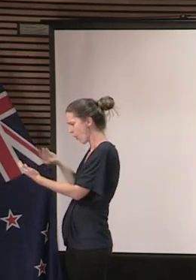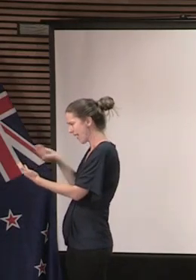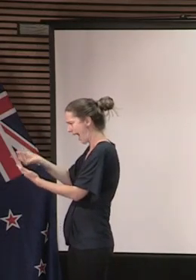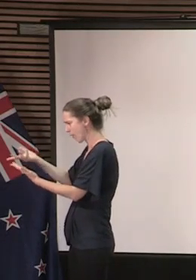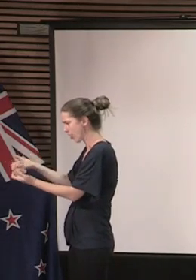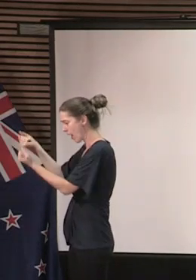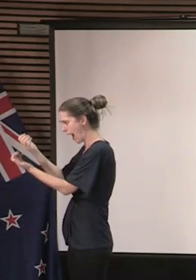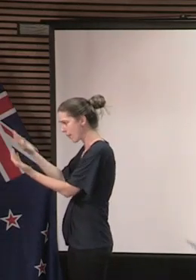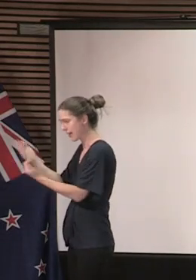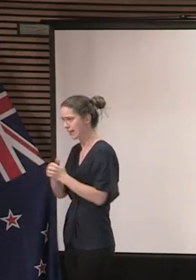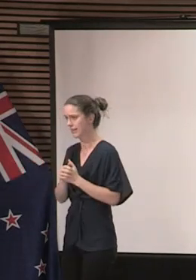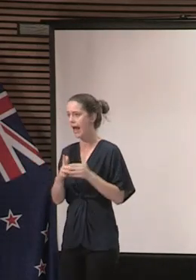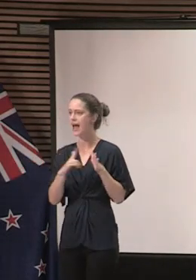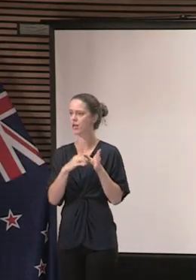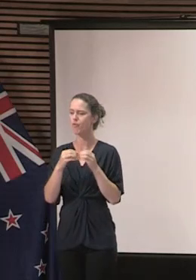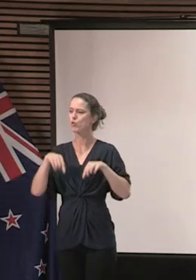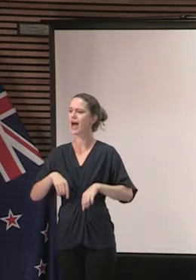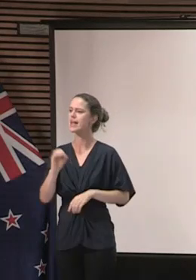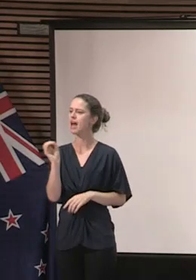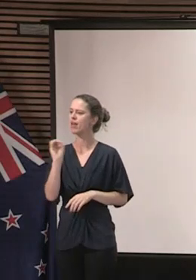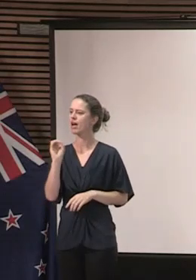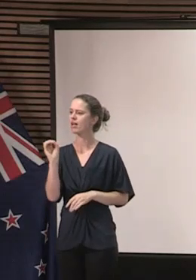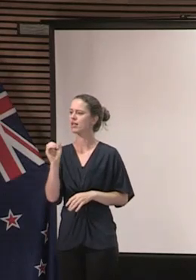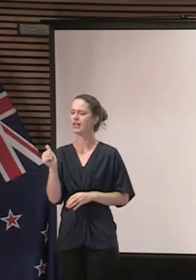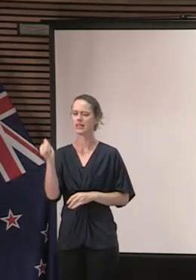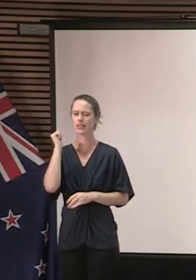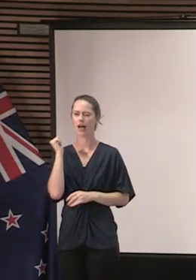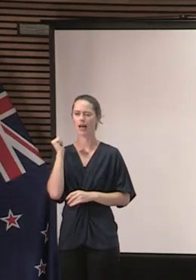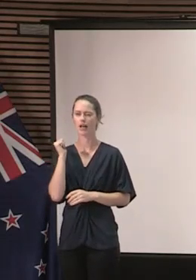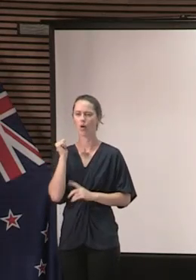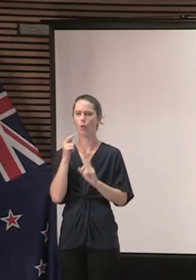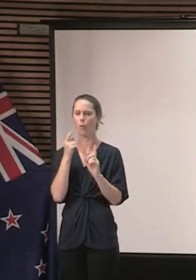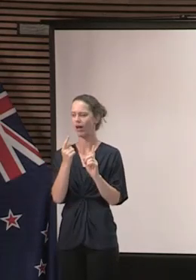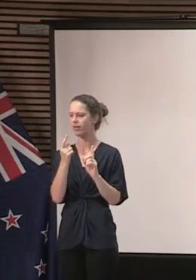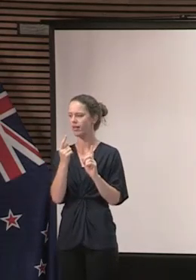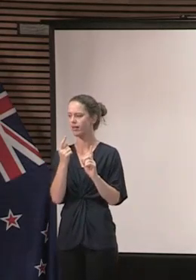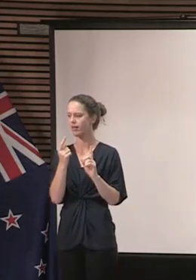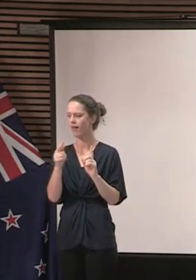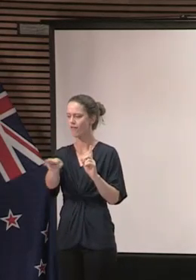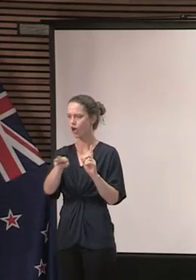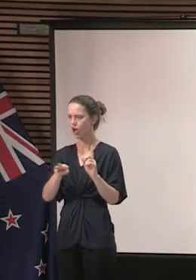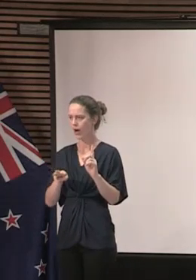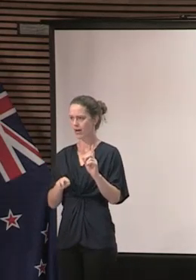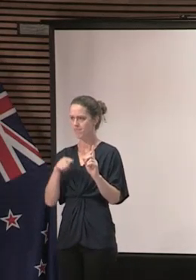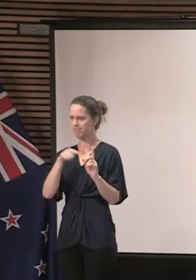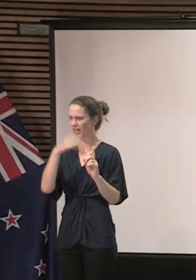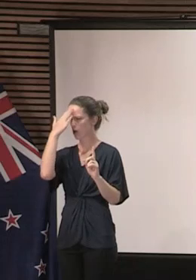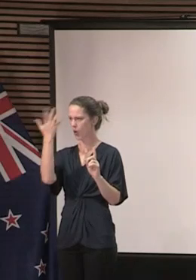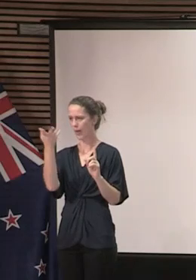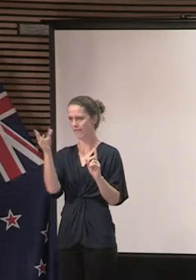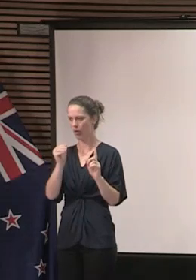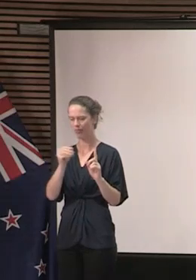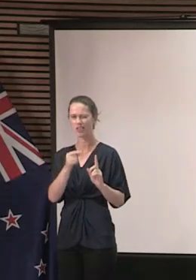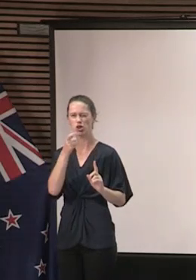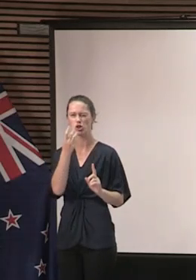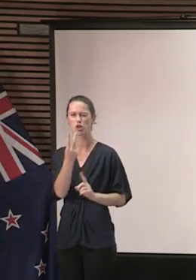Yes, so none today. I understand from yesterday one of the cases in Whanganui was source was unknown, and there was one from 2 or